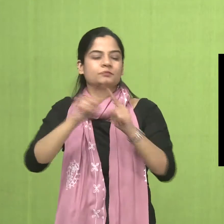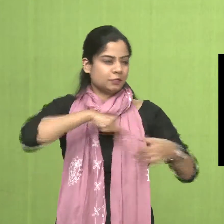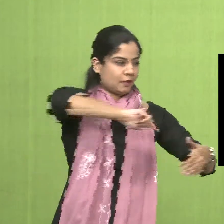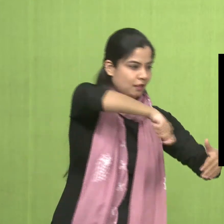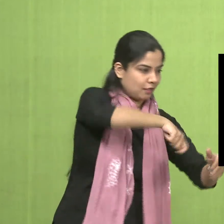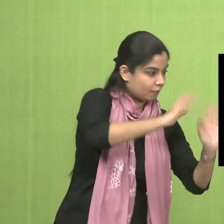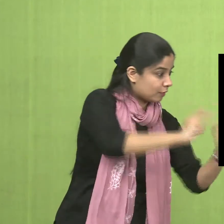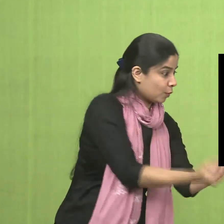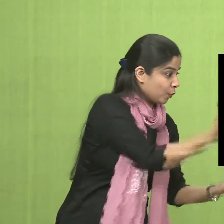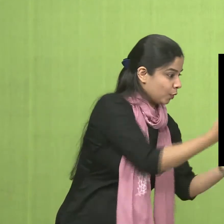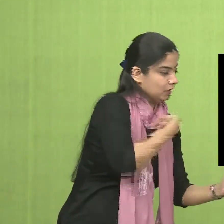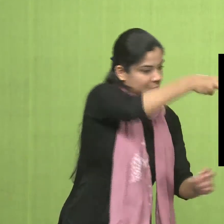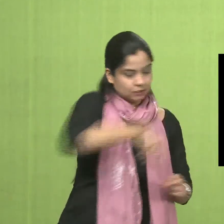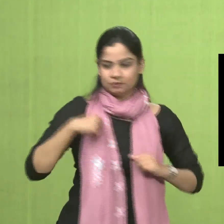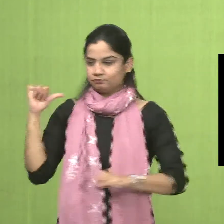is needed for the work.